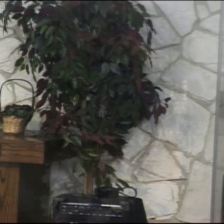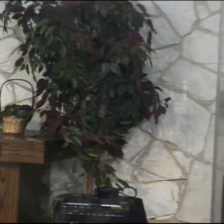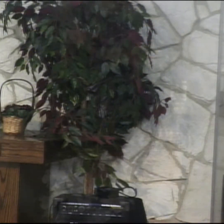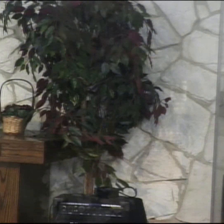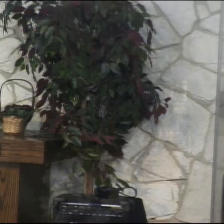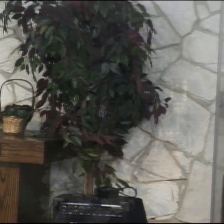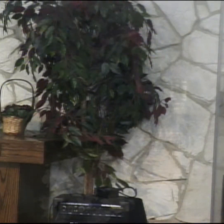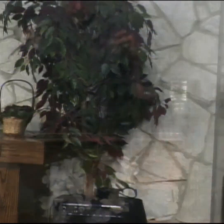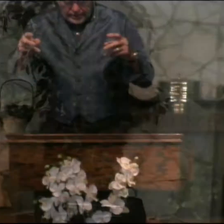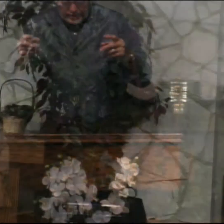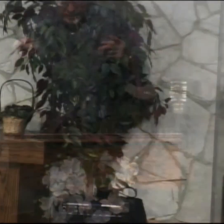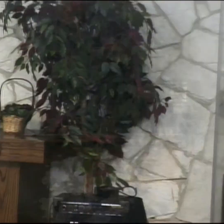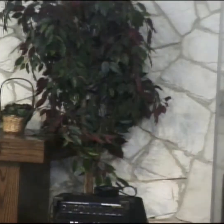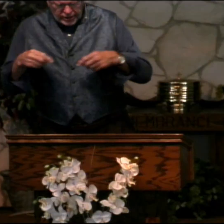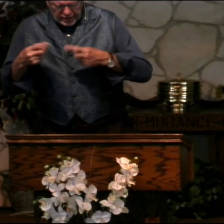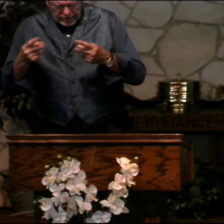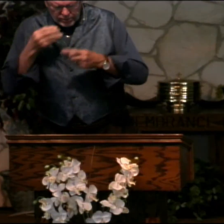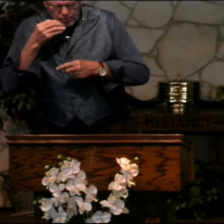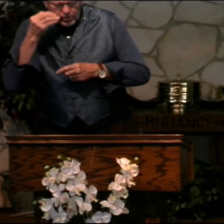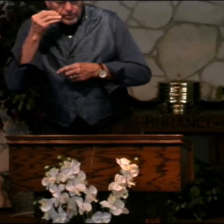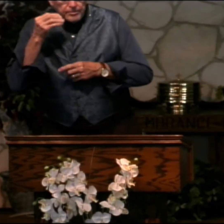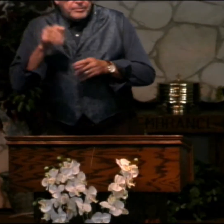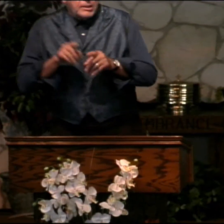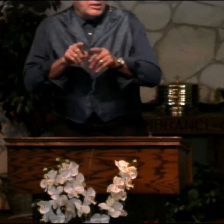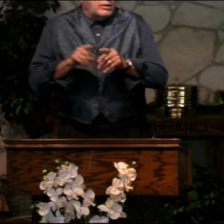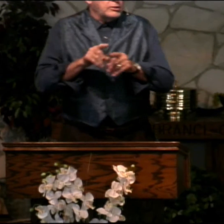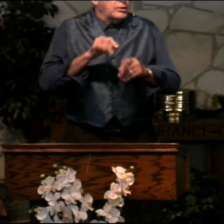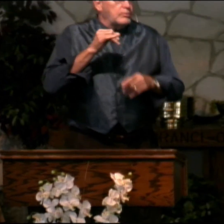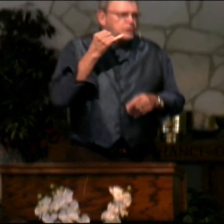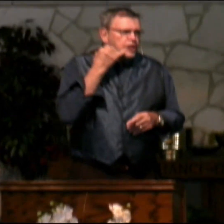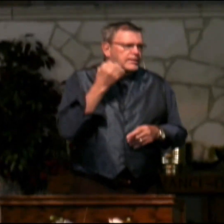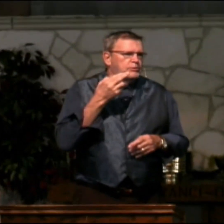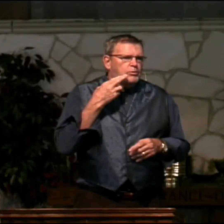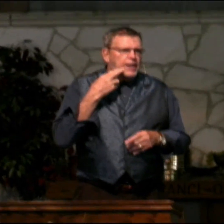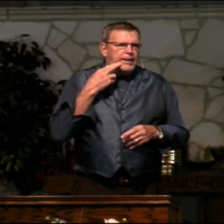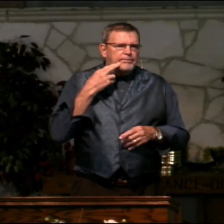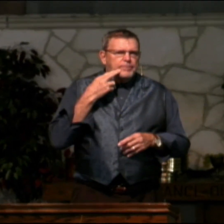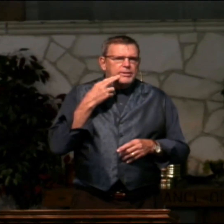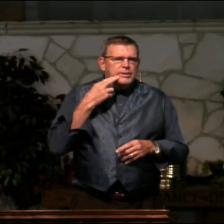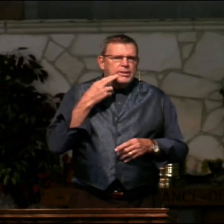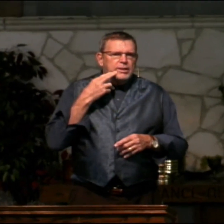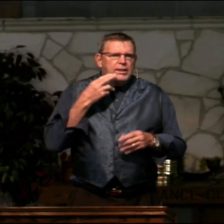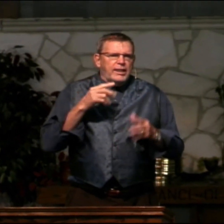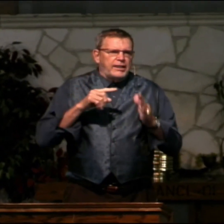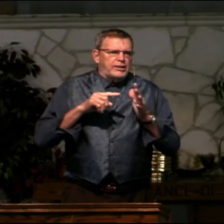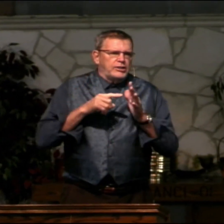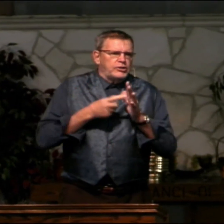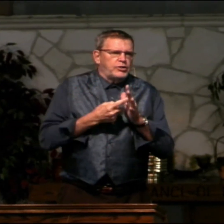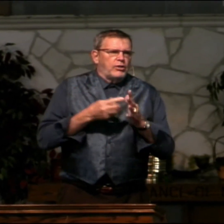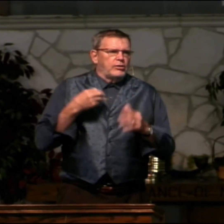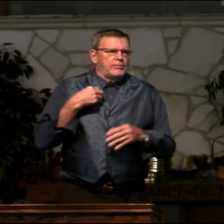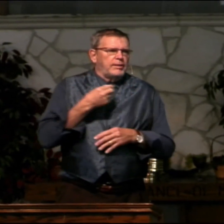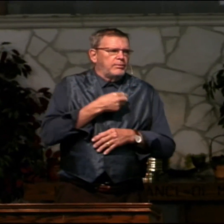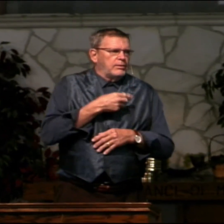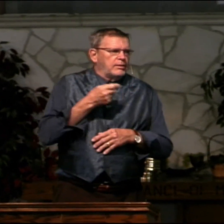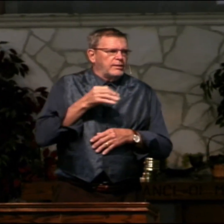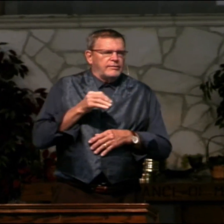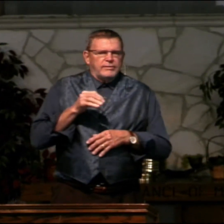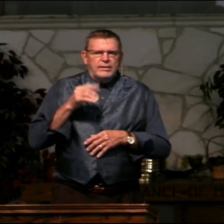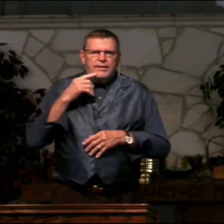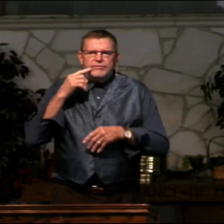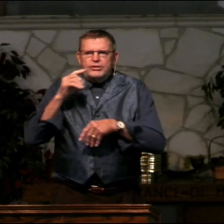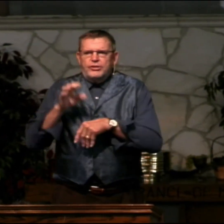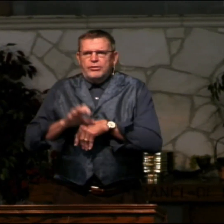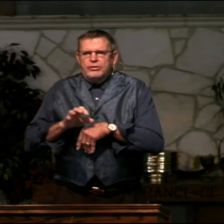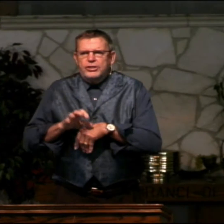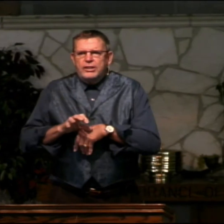they'll resolve the issues and she get to go home. Also, James Rapp, a charter member of